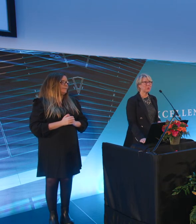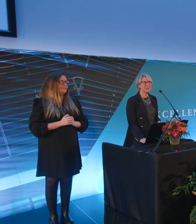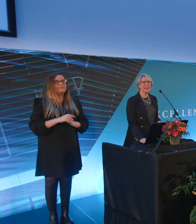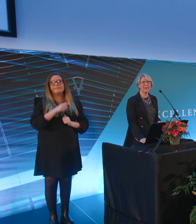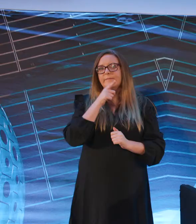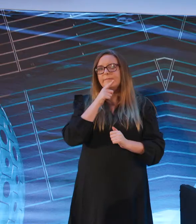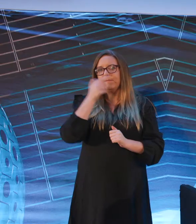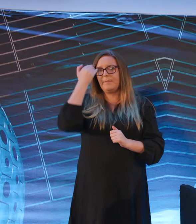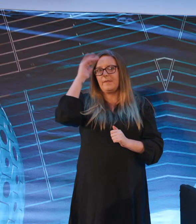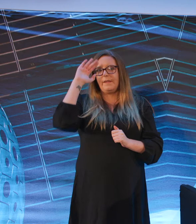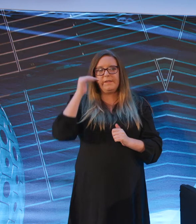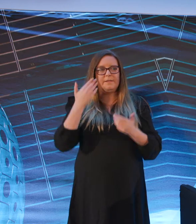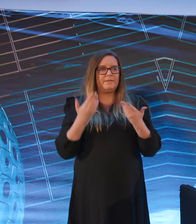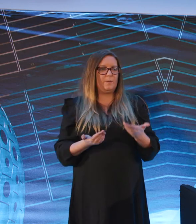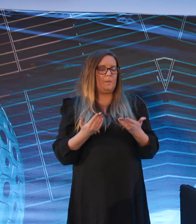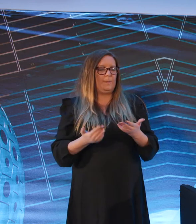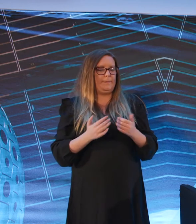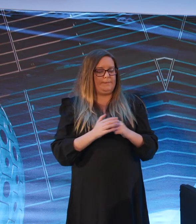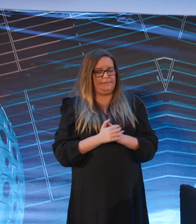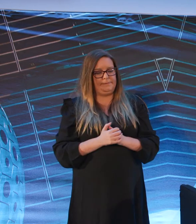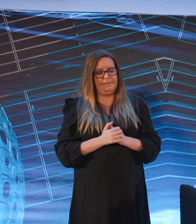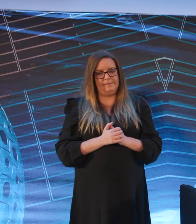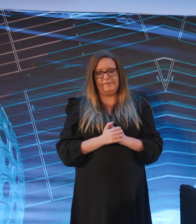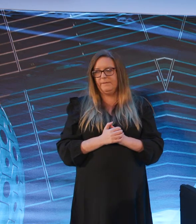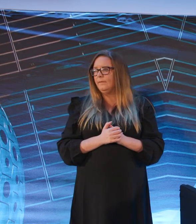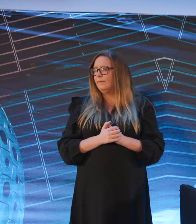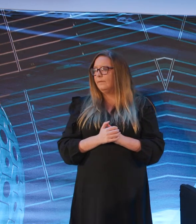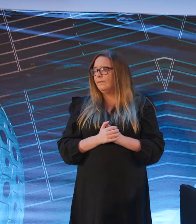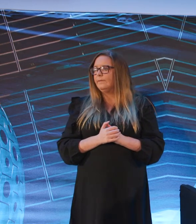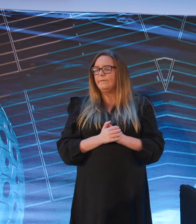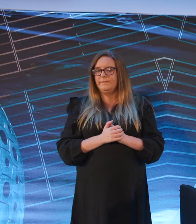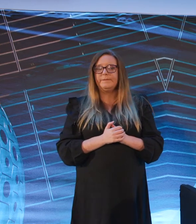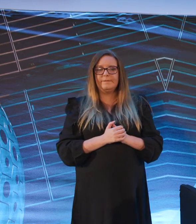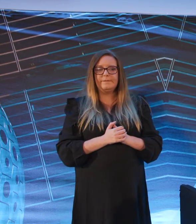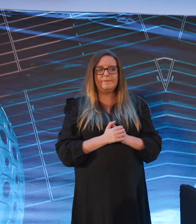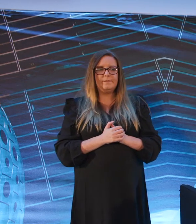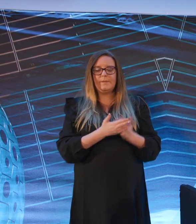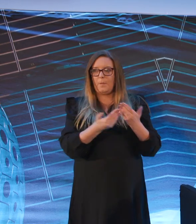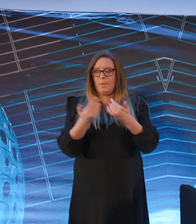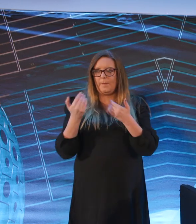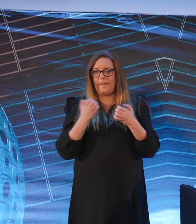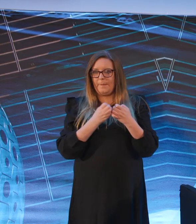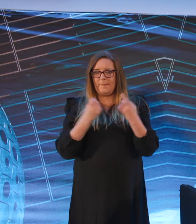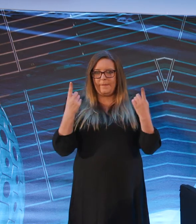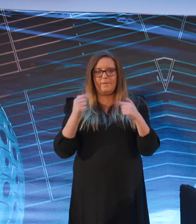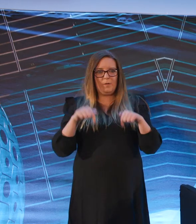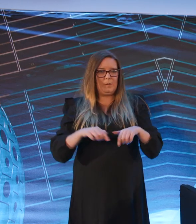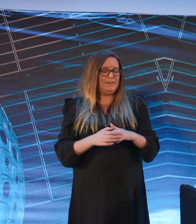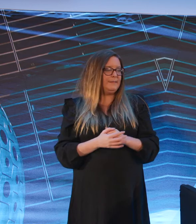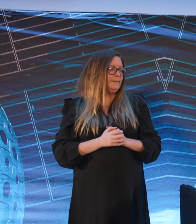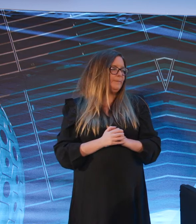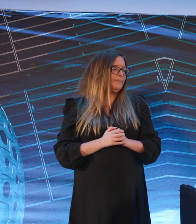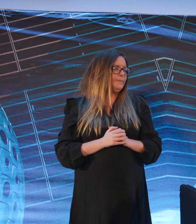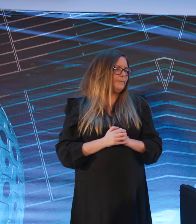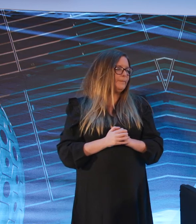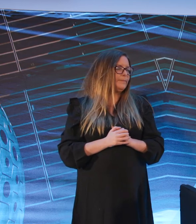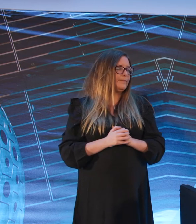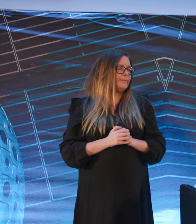Achina ushla agus ahodsa, the folcherov, huik an kelura,